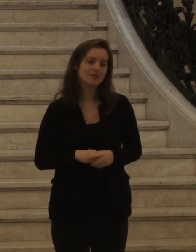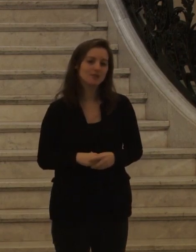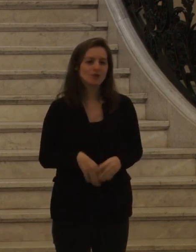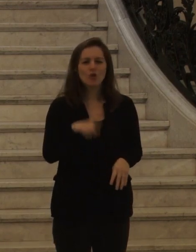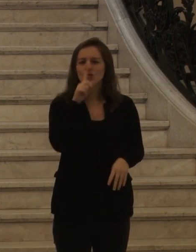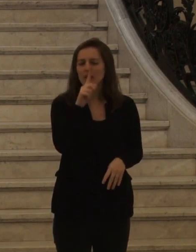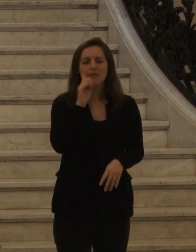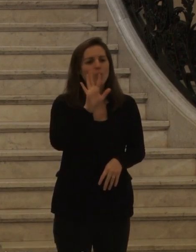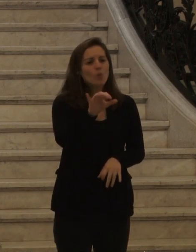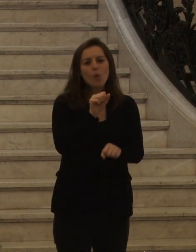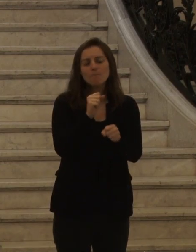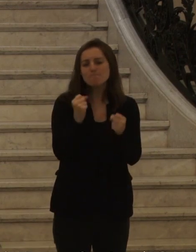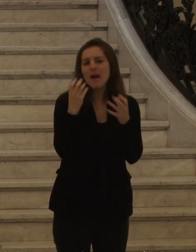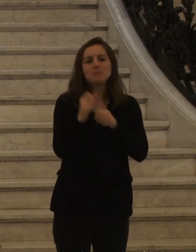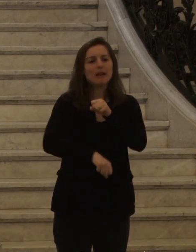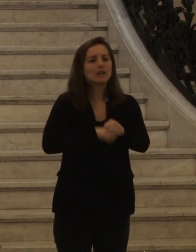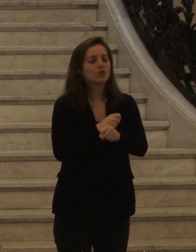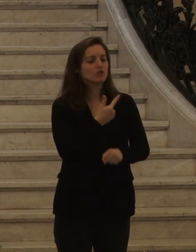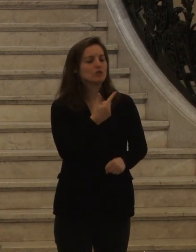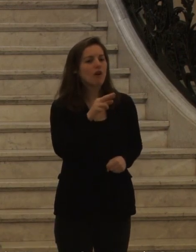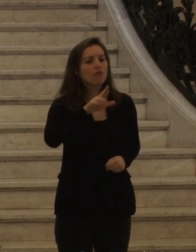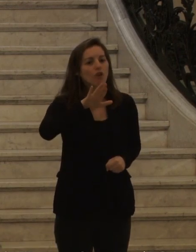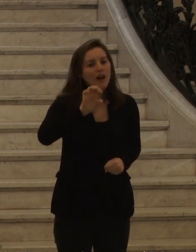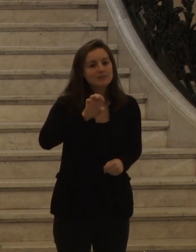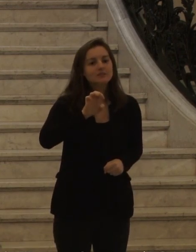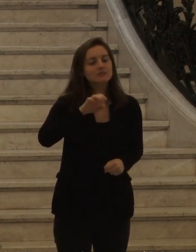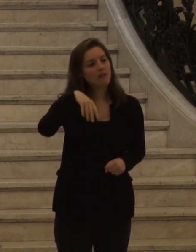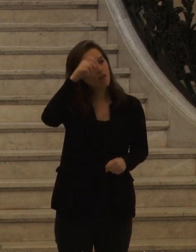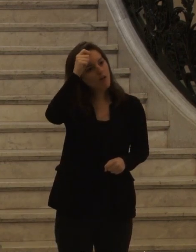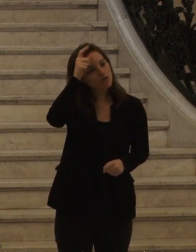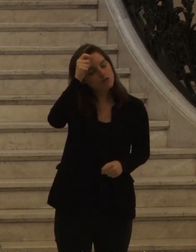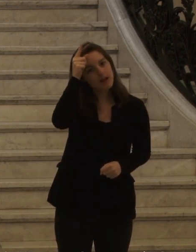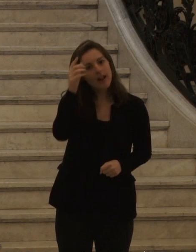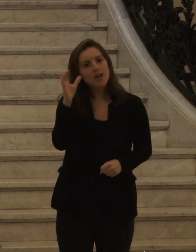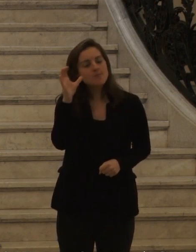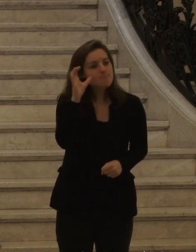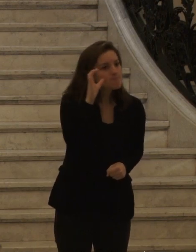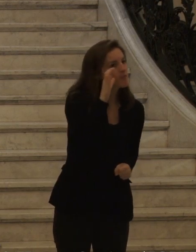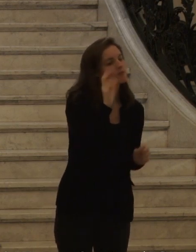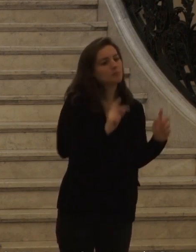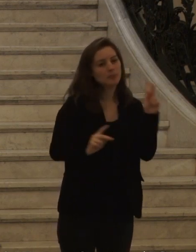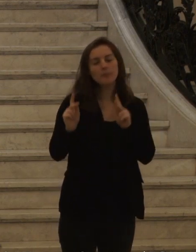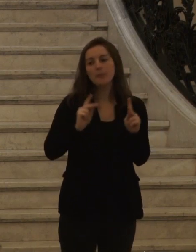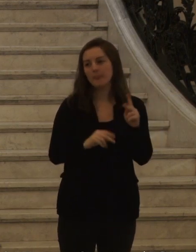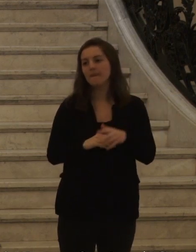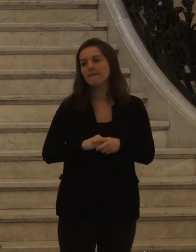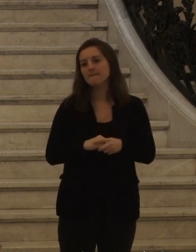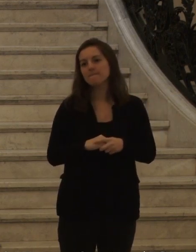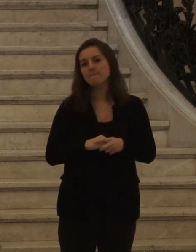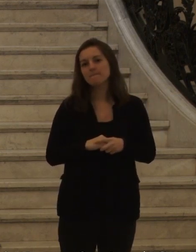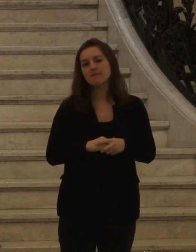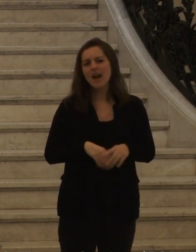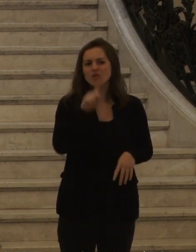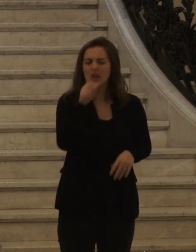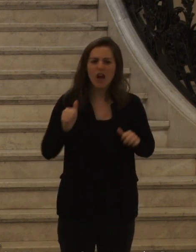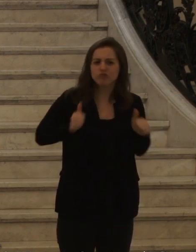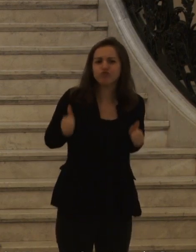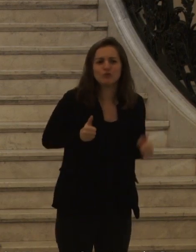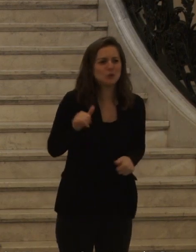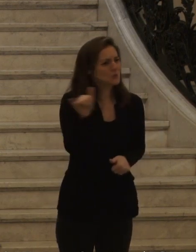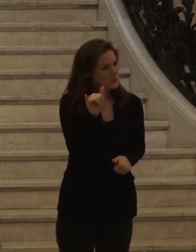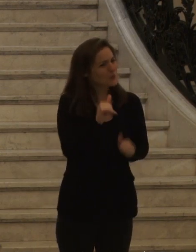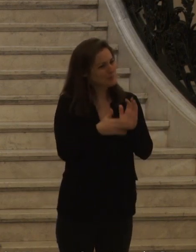the years of grace and understanding and tenacity And it does take tenacity on